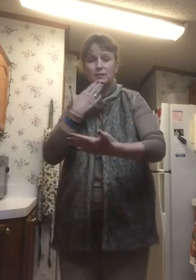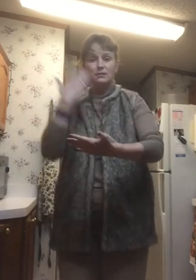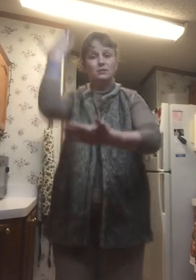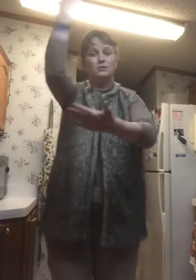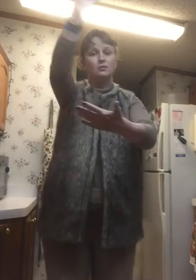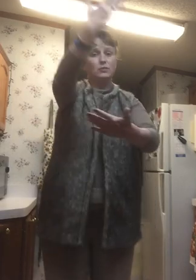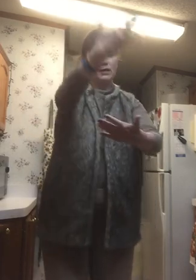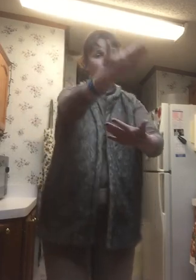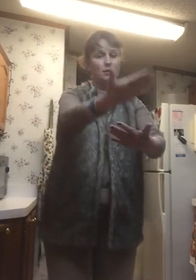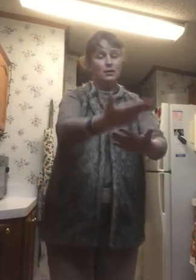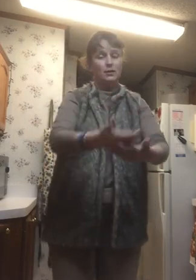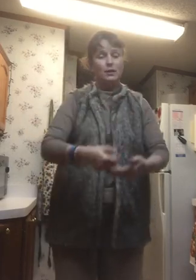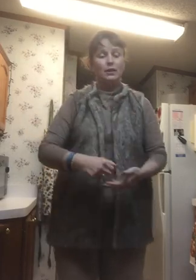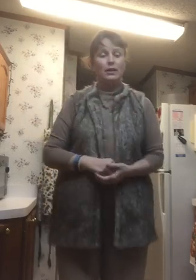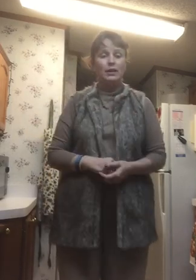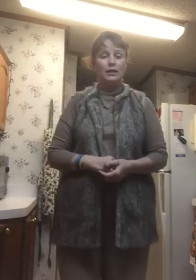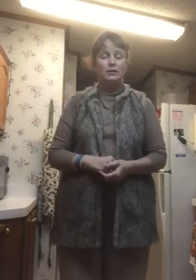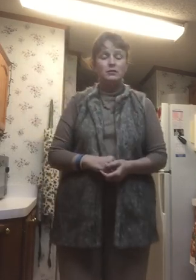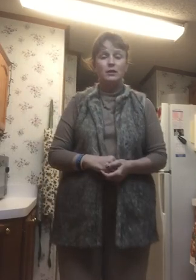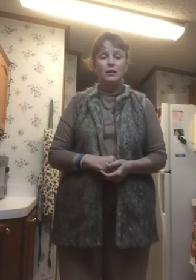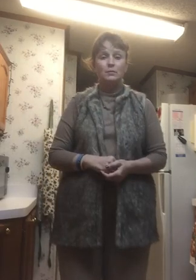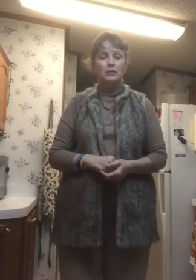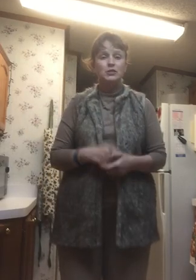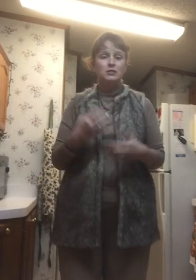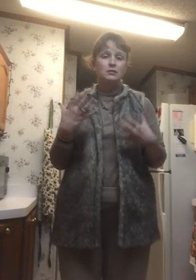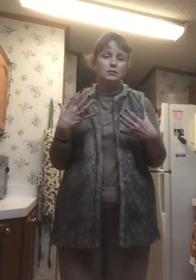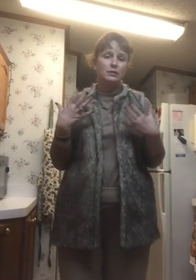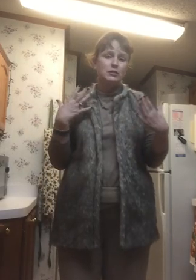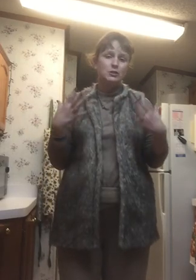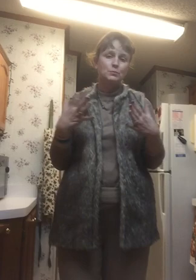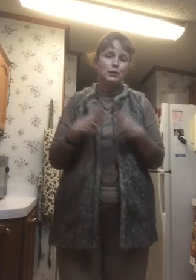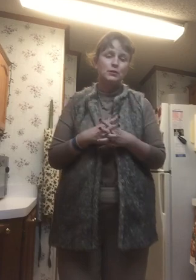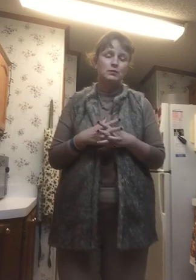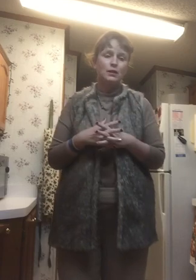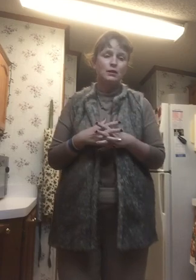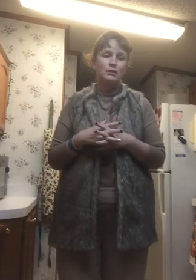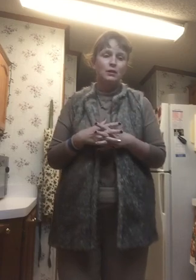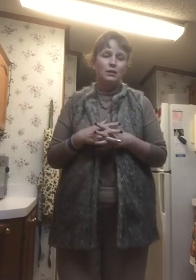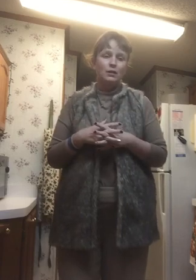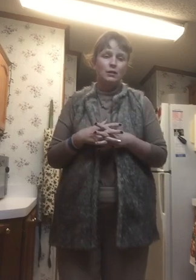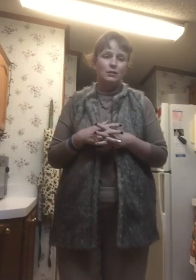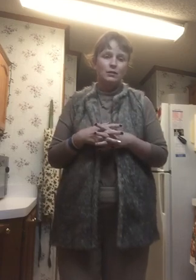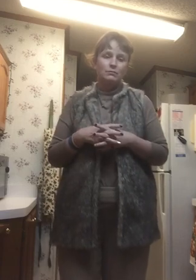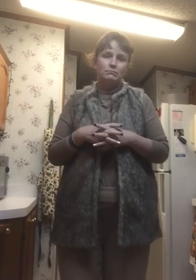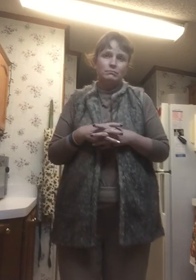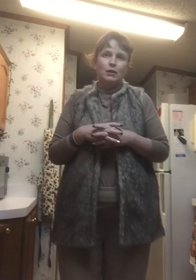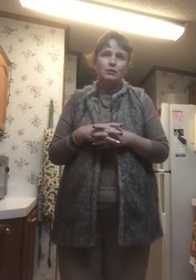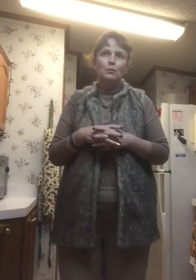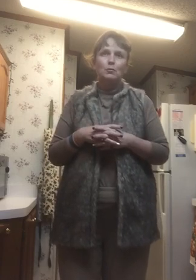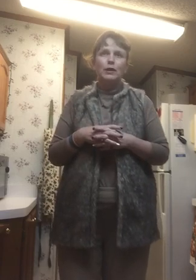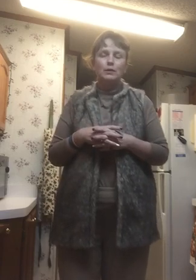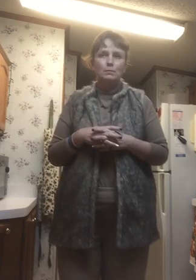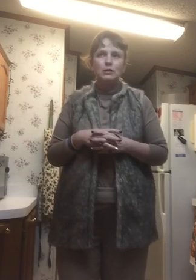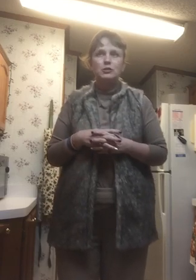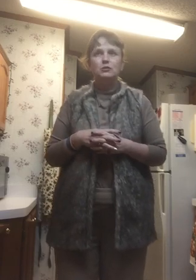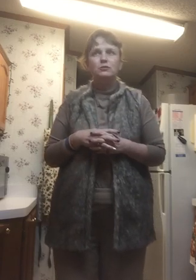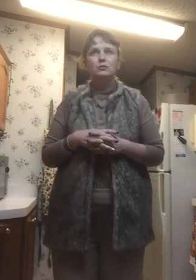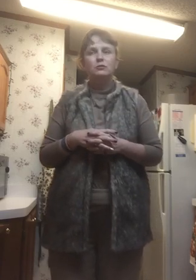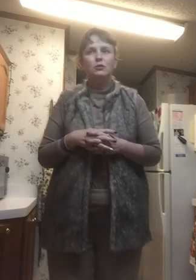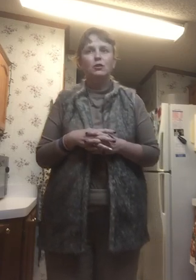this, okay? And it just brings a lot more animation to the song,